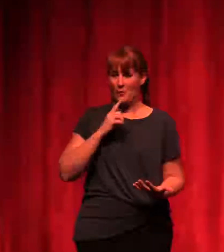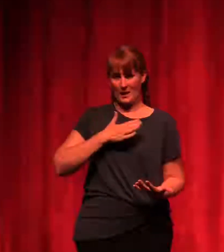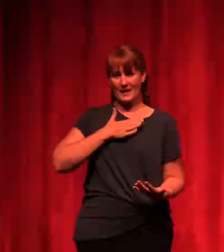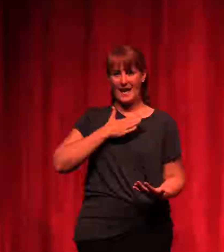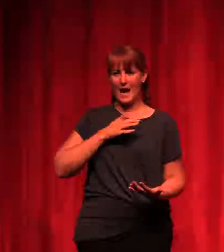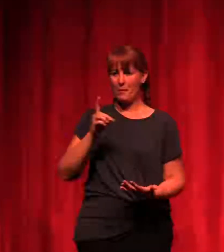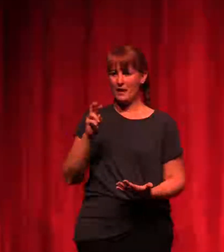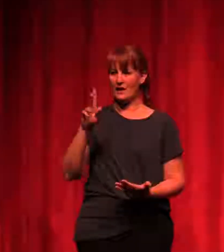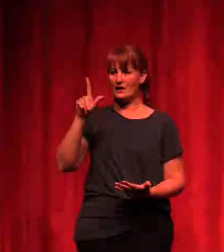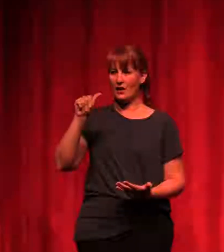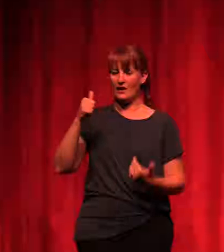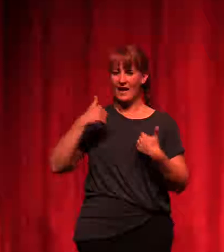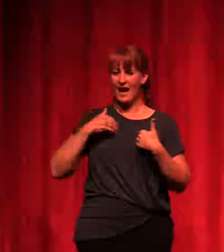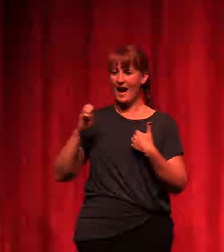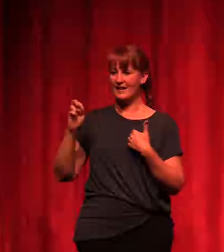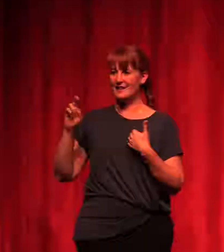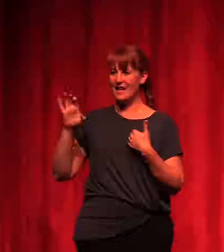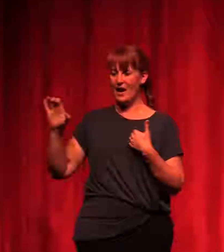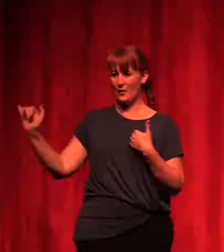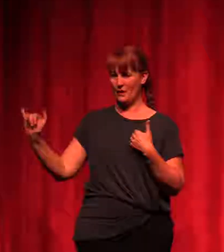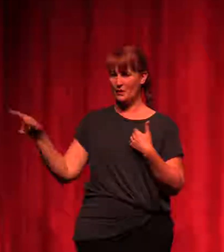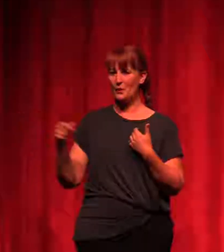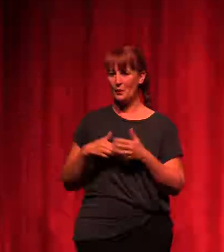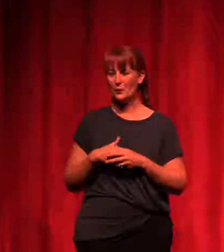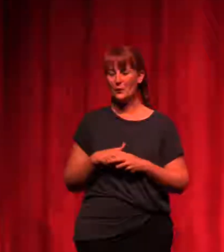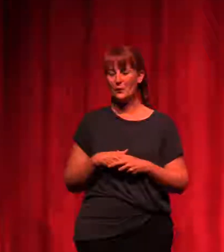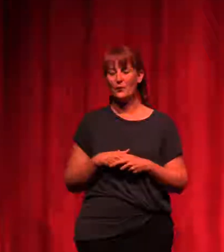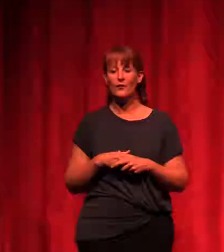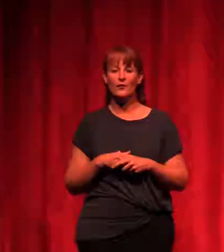glad that Darla has an Eric in her life.